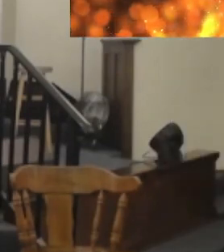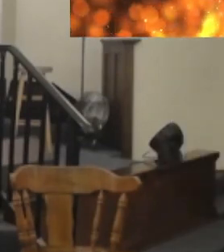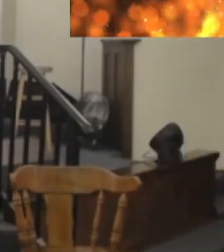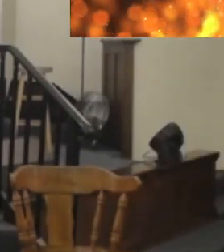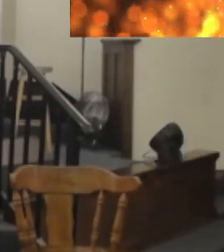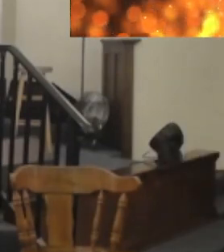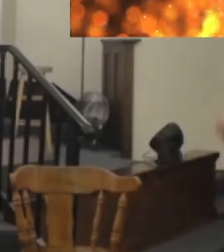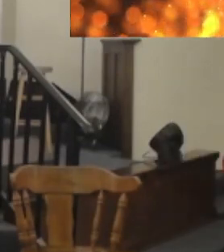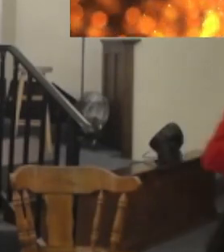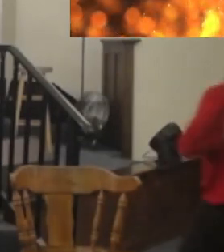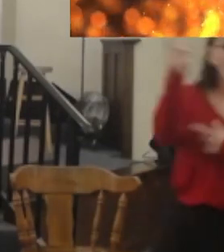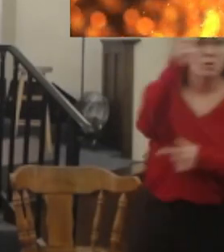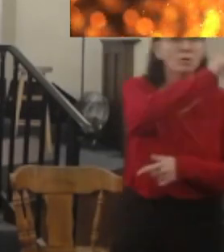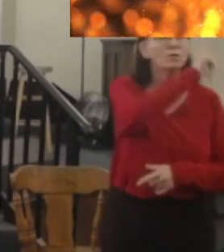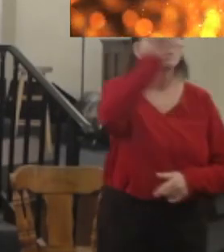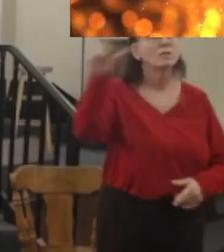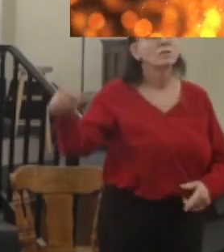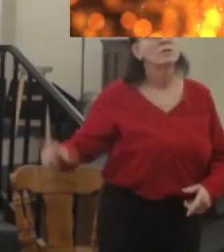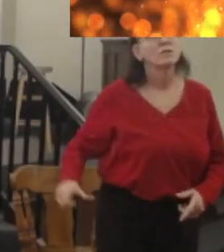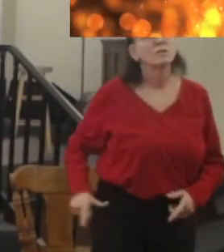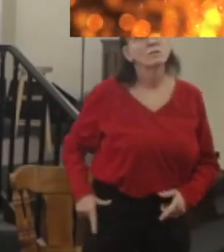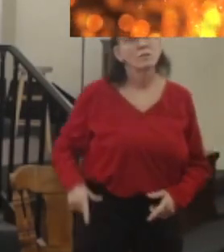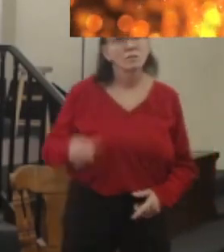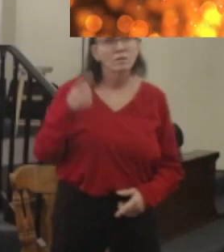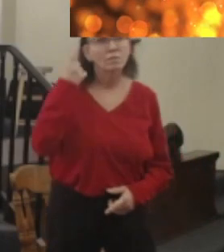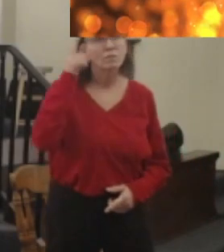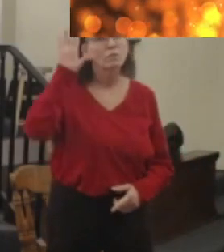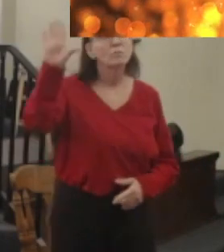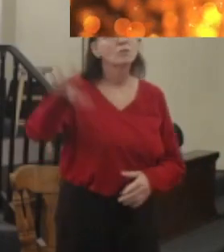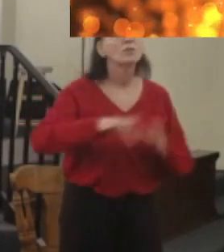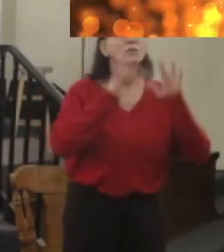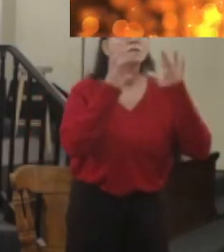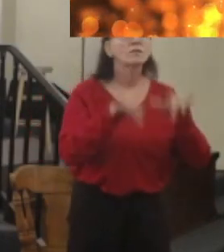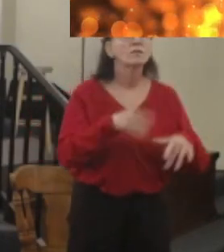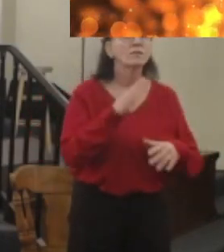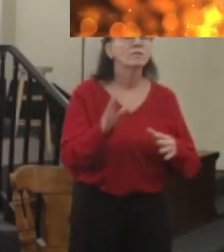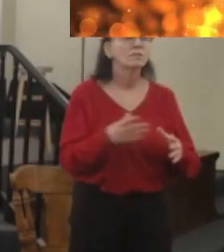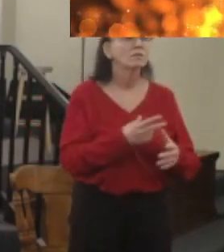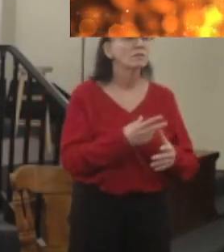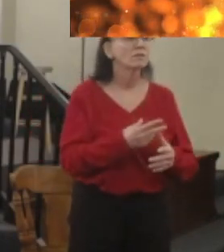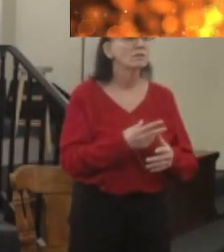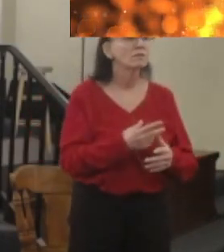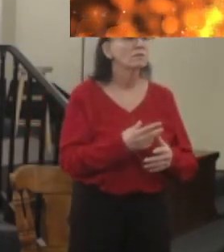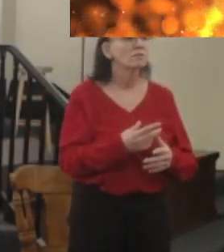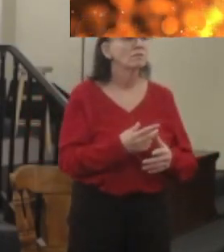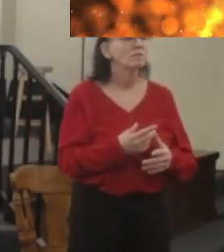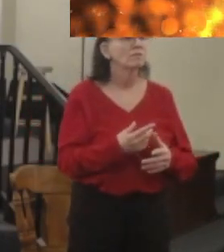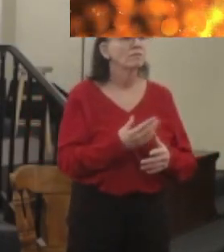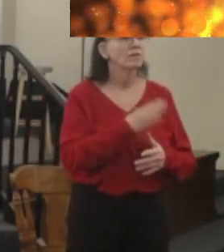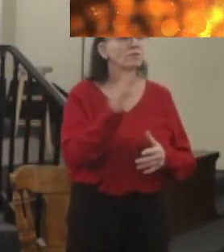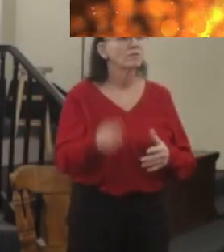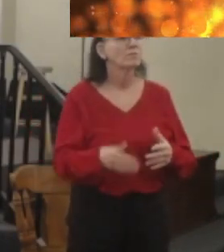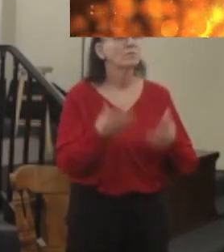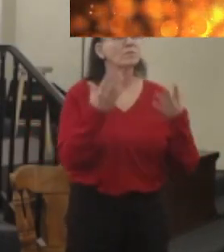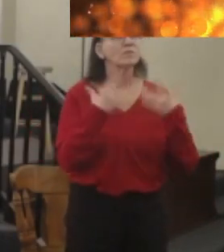I love you, Lord. You got the words on, babe.